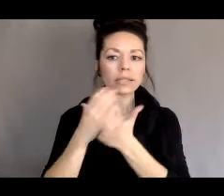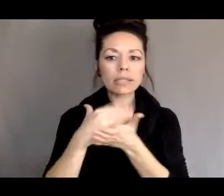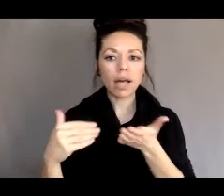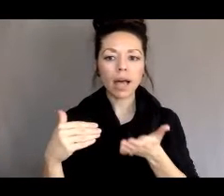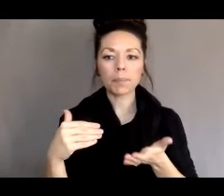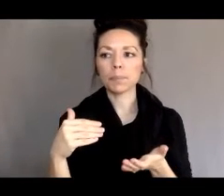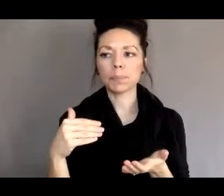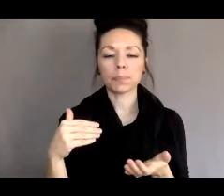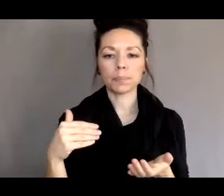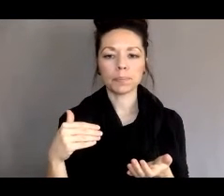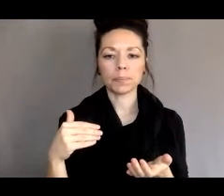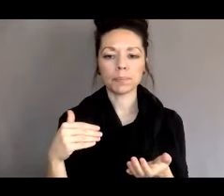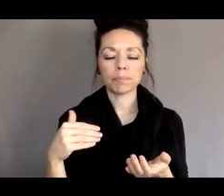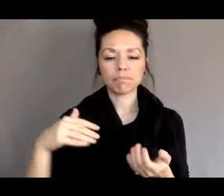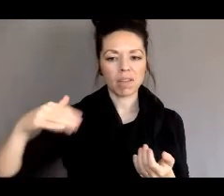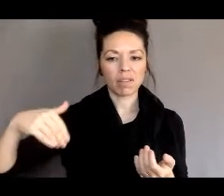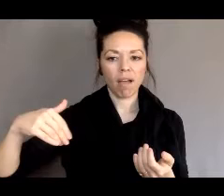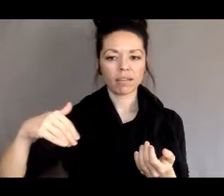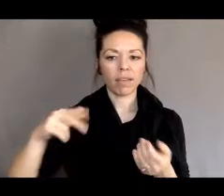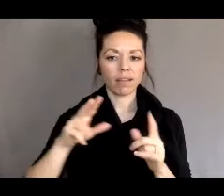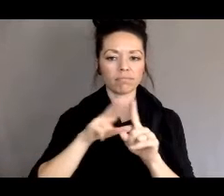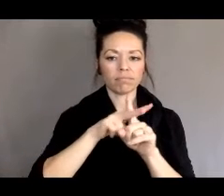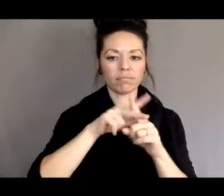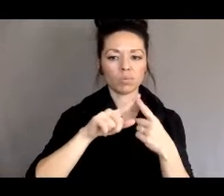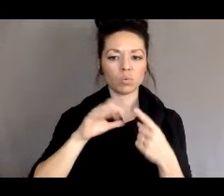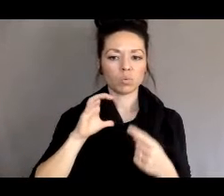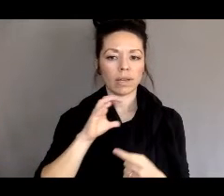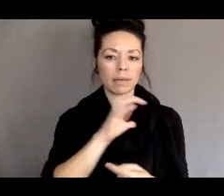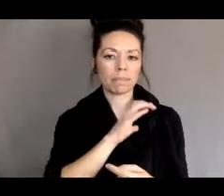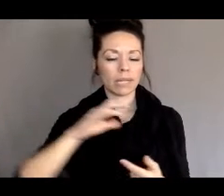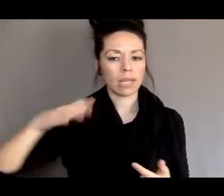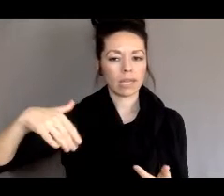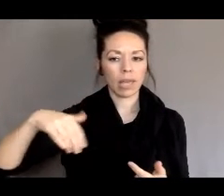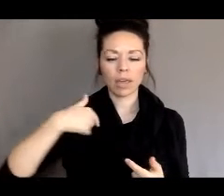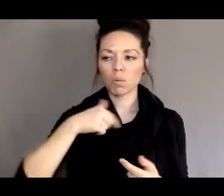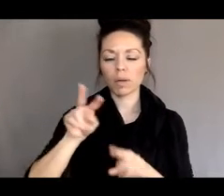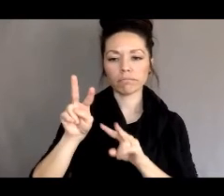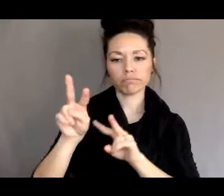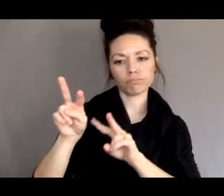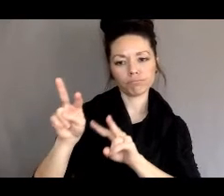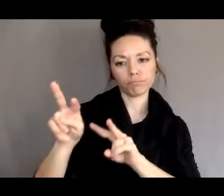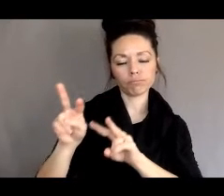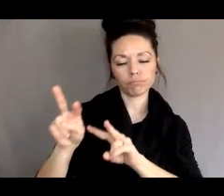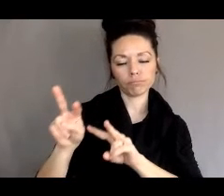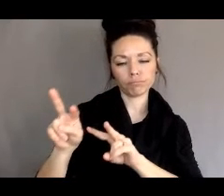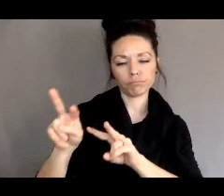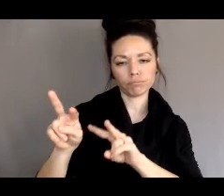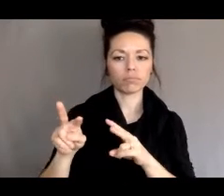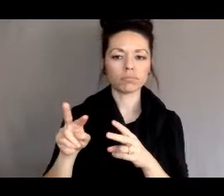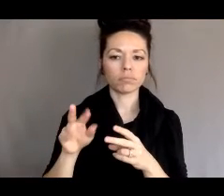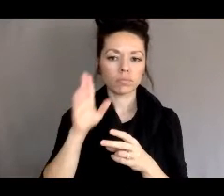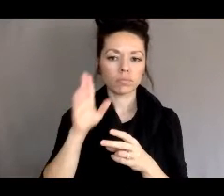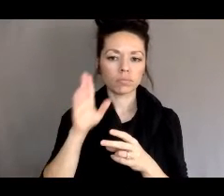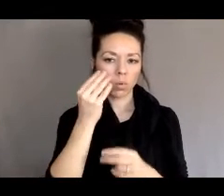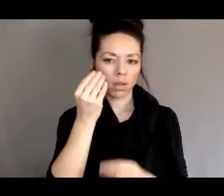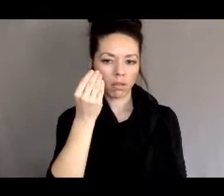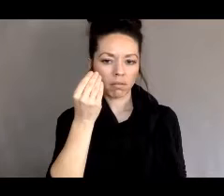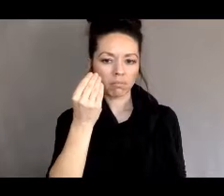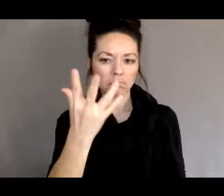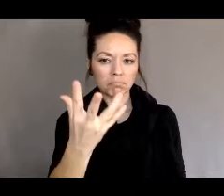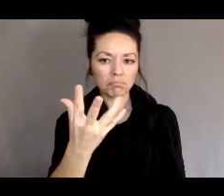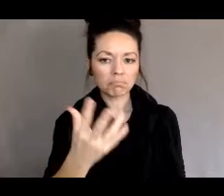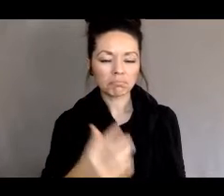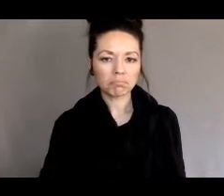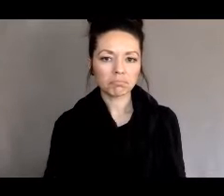not been referred to committee yet. We'll continue to monitor if those move and let you know. So